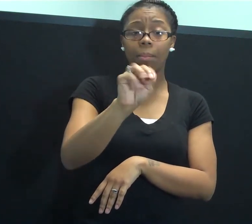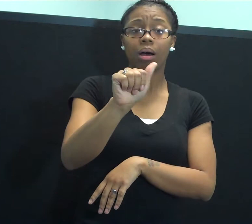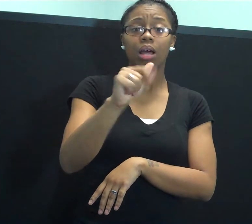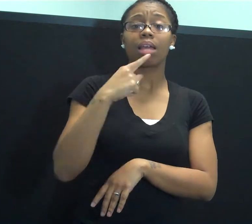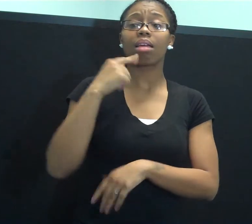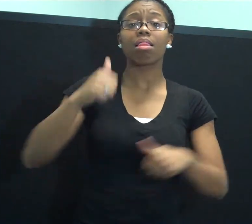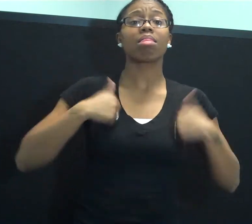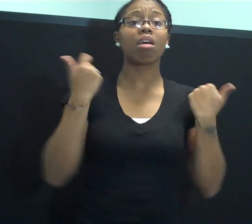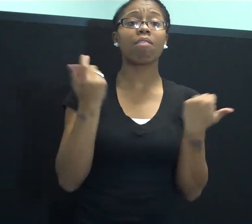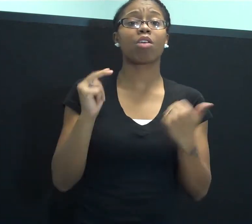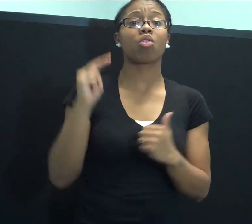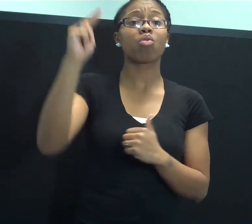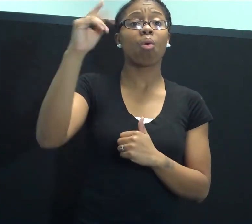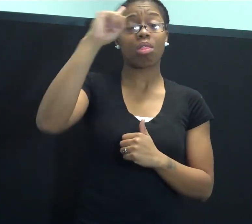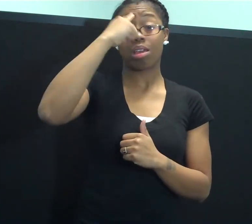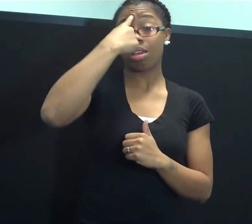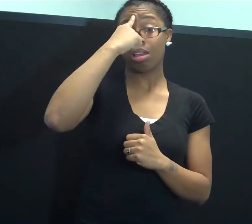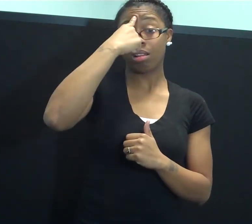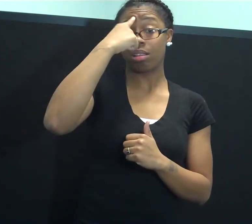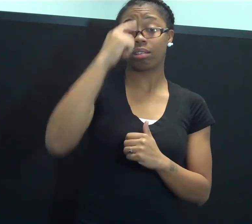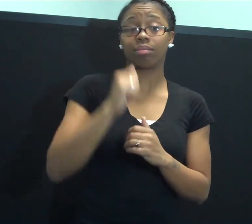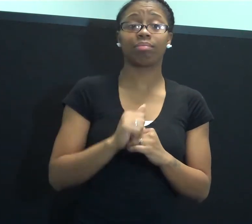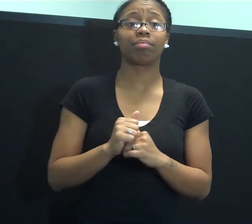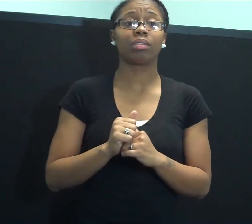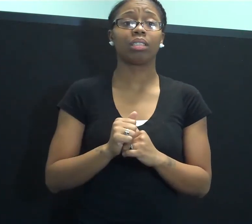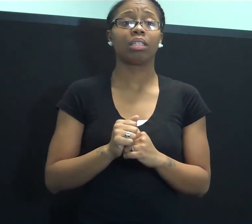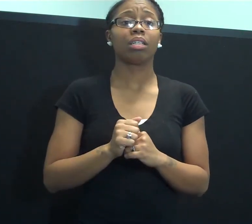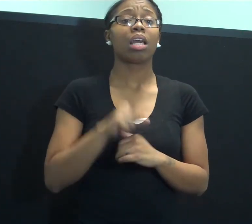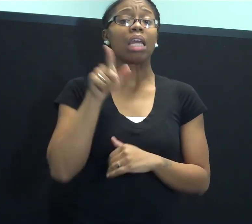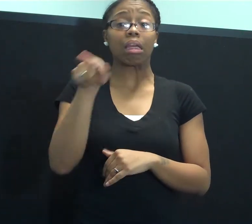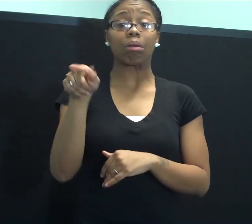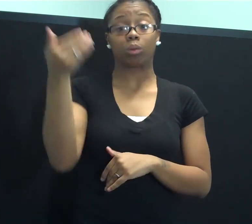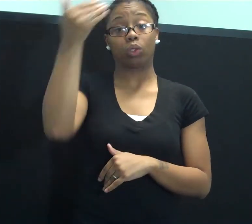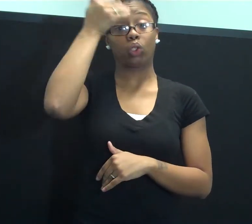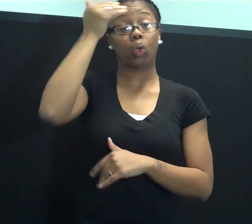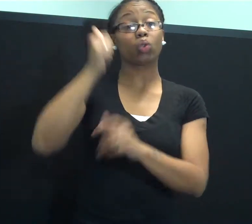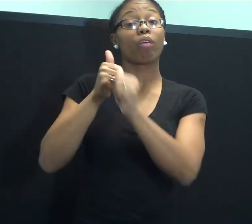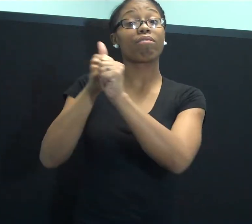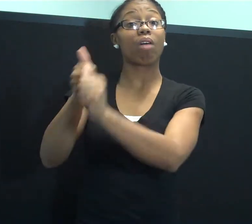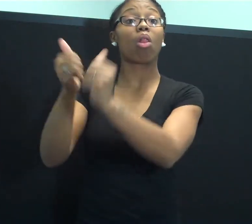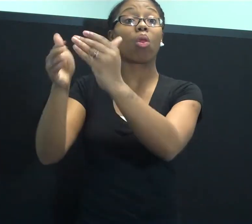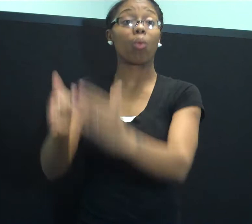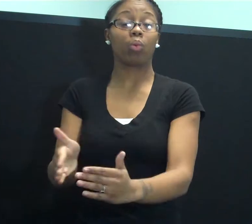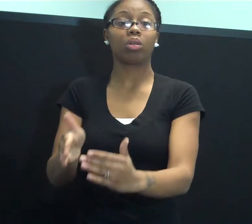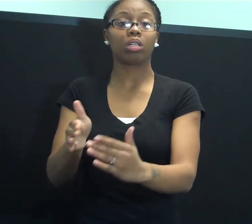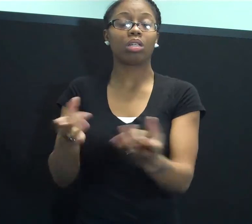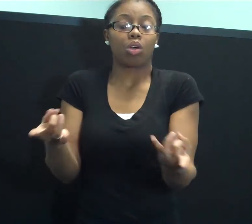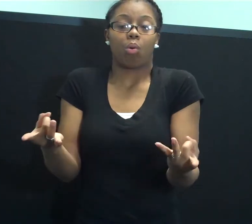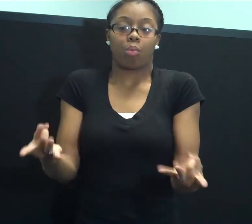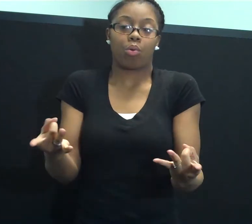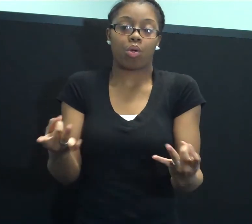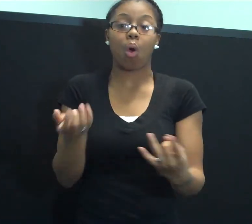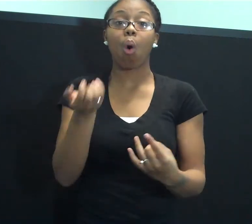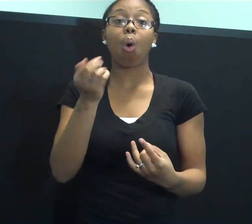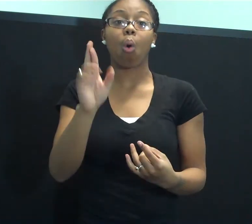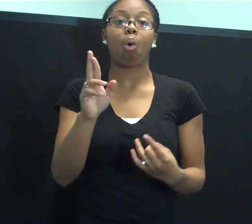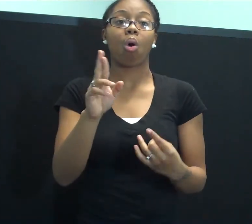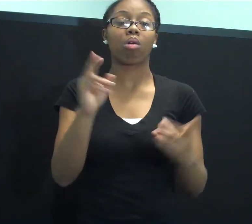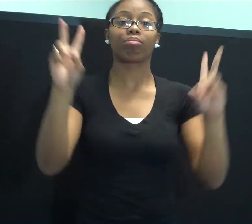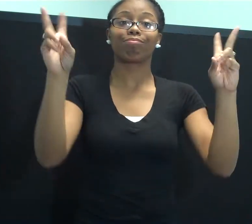so before the Common Era, and he was known to his followers as the Buddha, or the Awakened One.